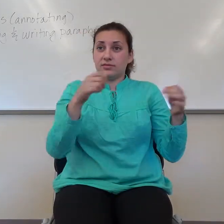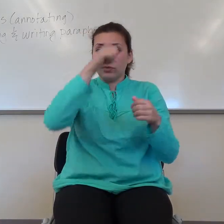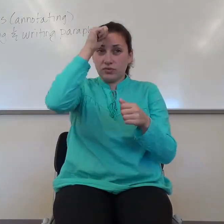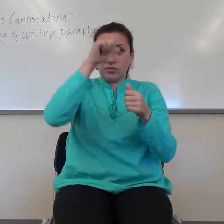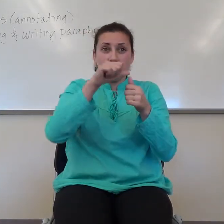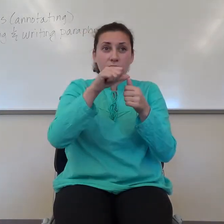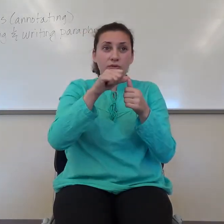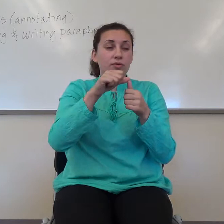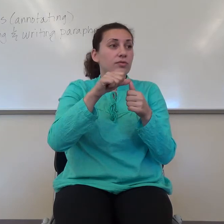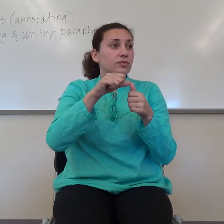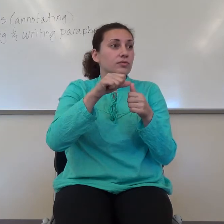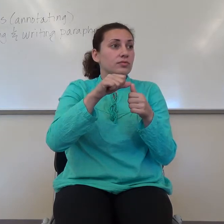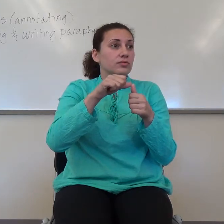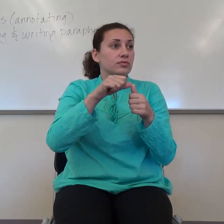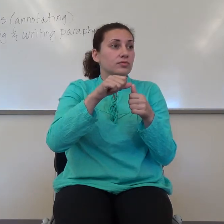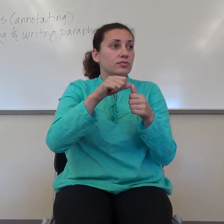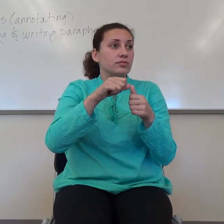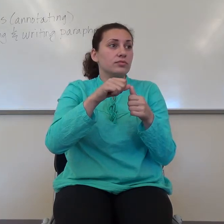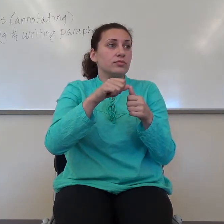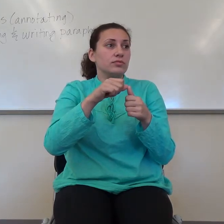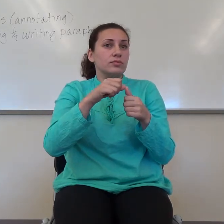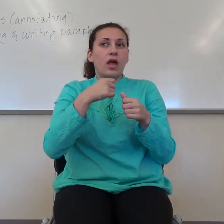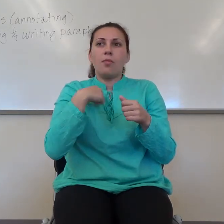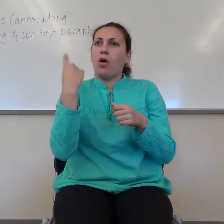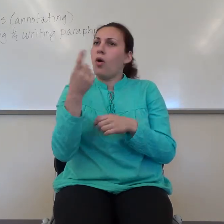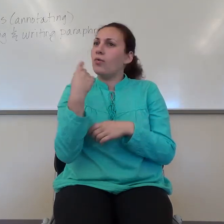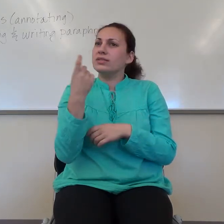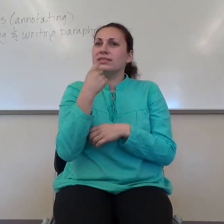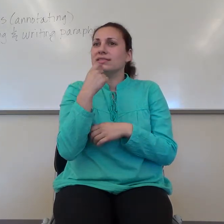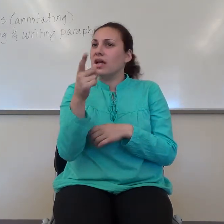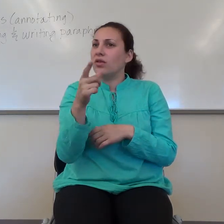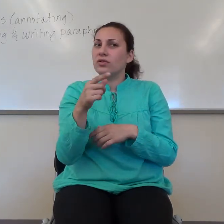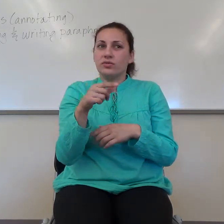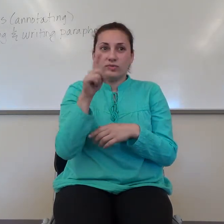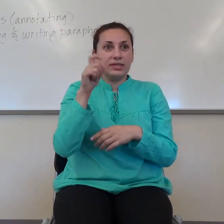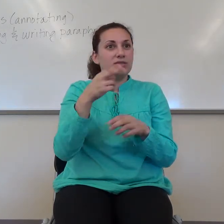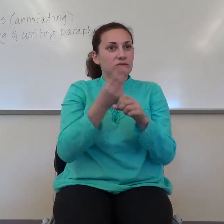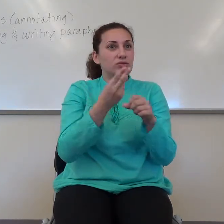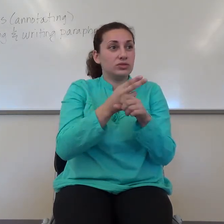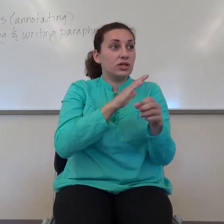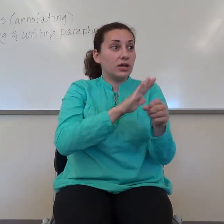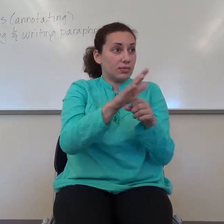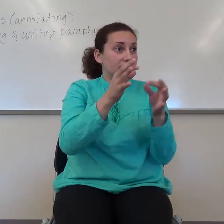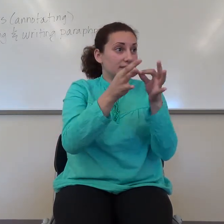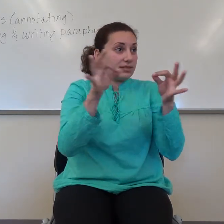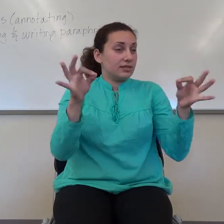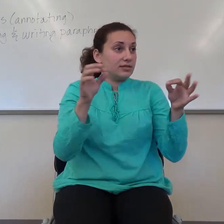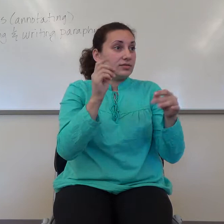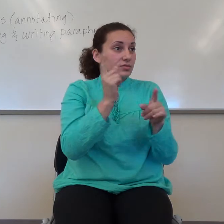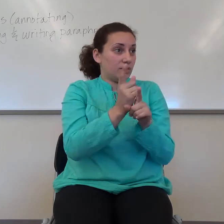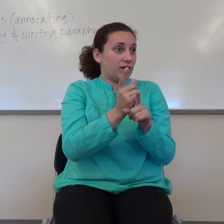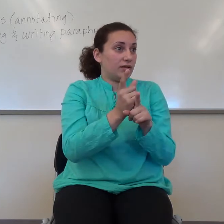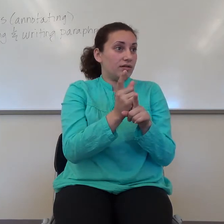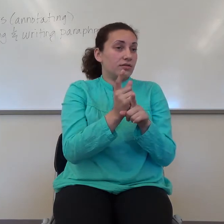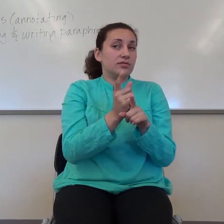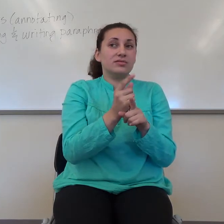I am referring to that constantly, both in your writing and because some people are still